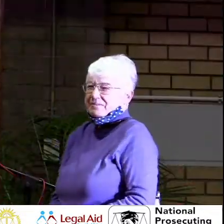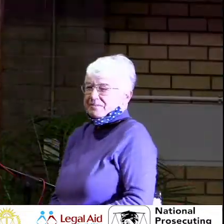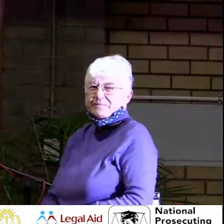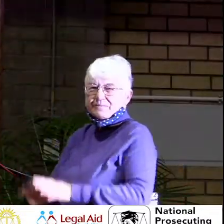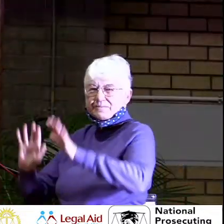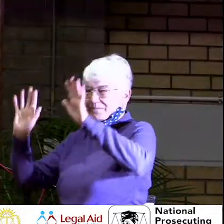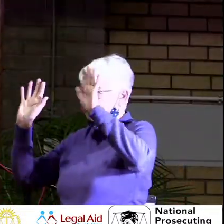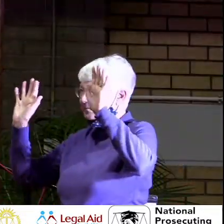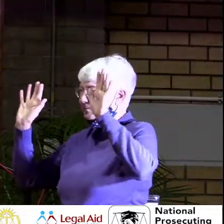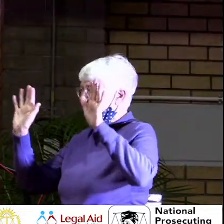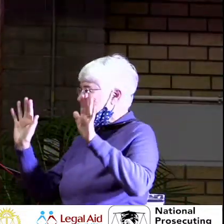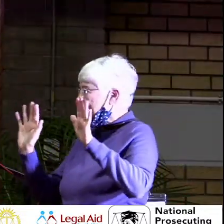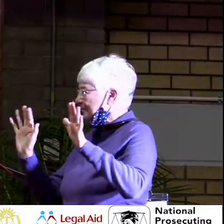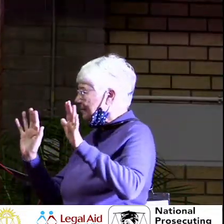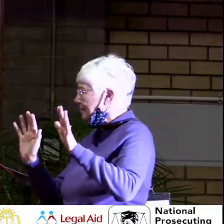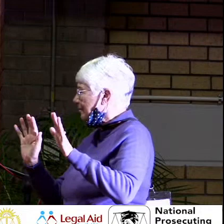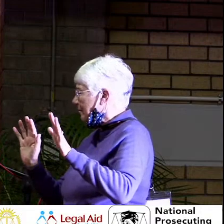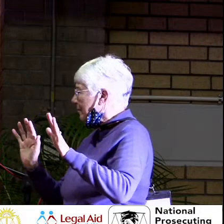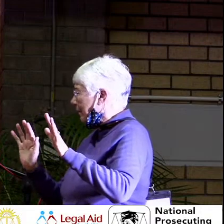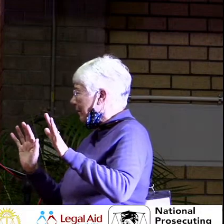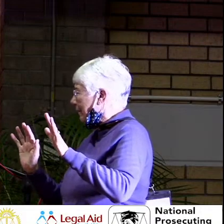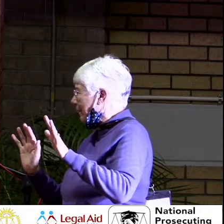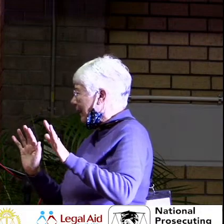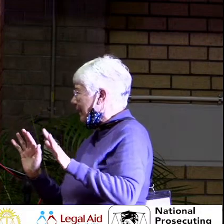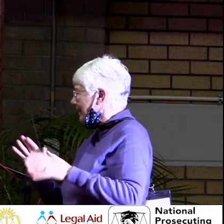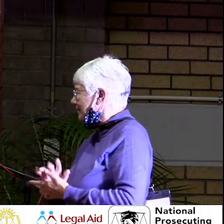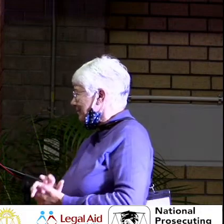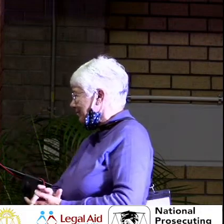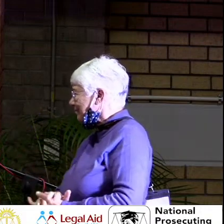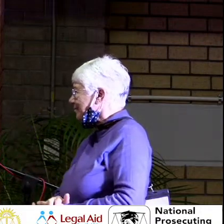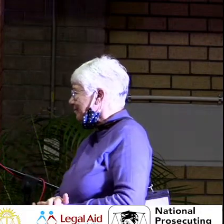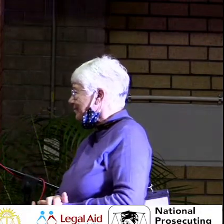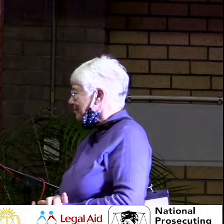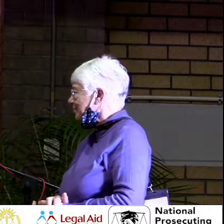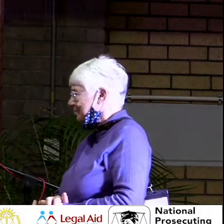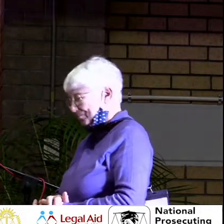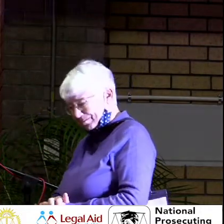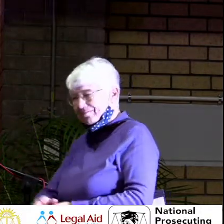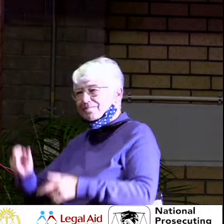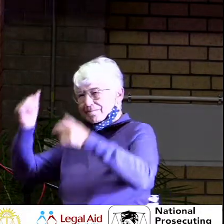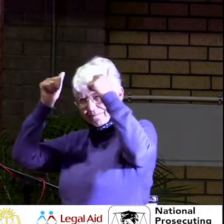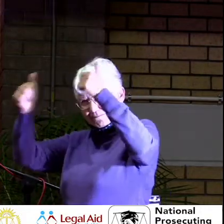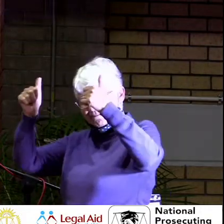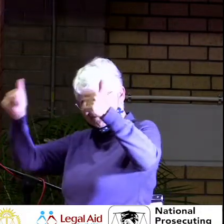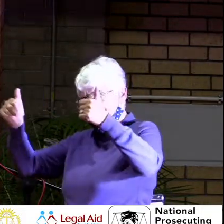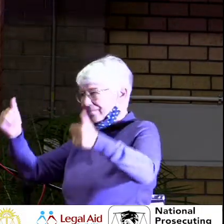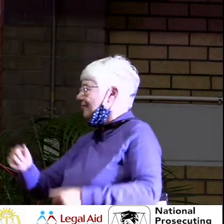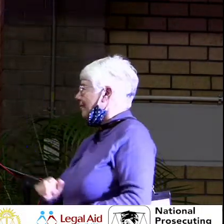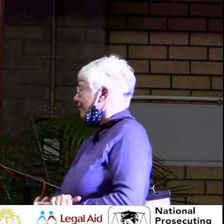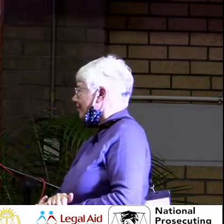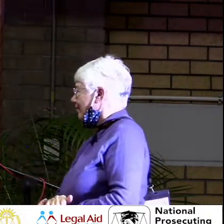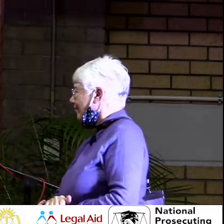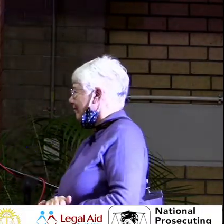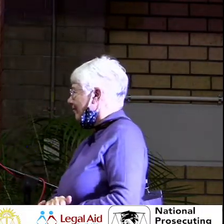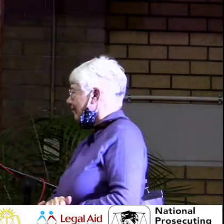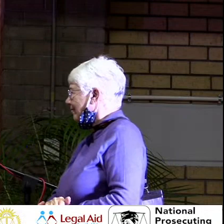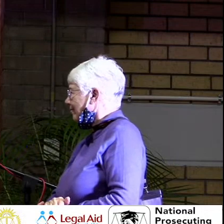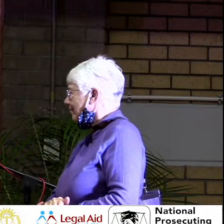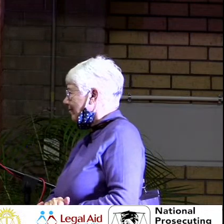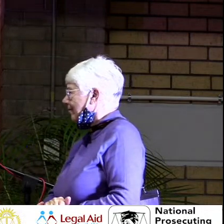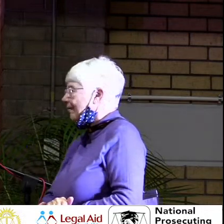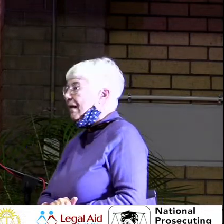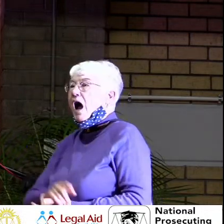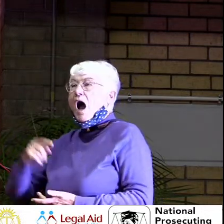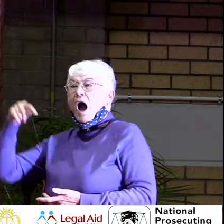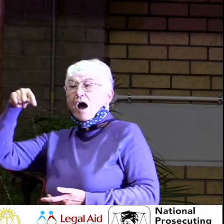Julle praat lekker van julleself, né? It's mooi. And that's the purpose of an